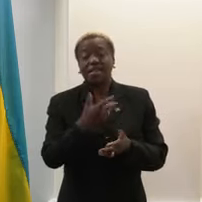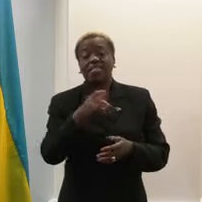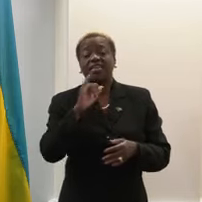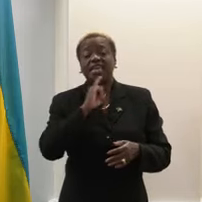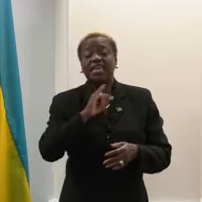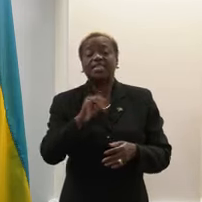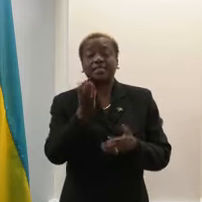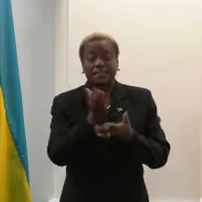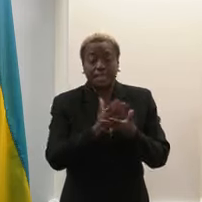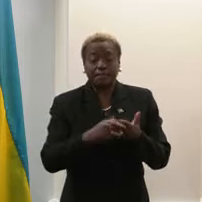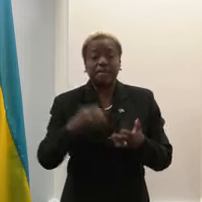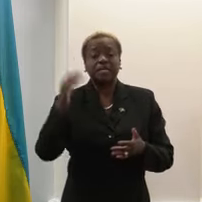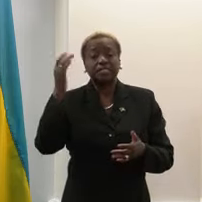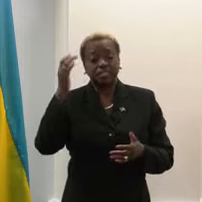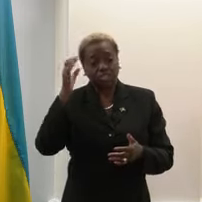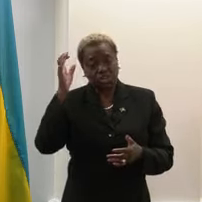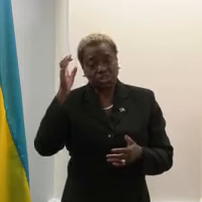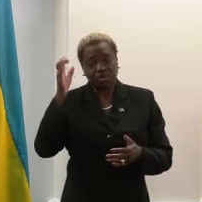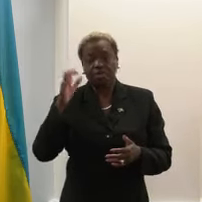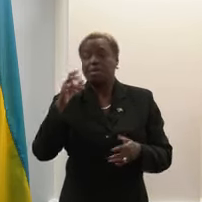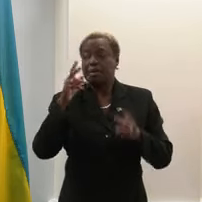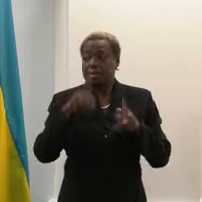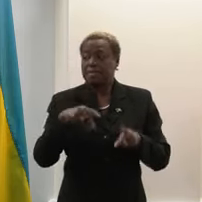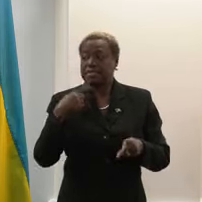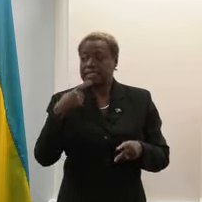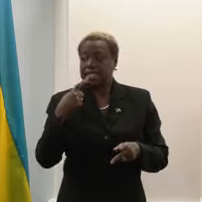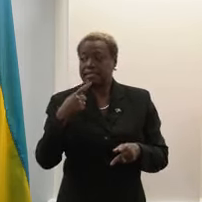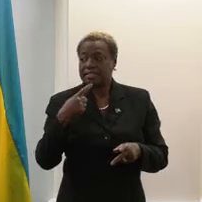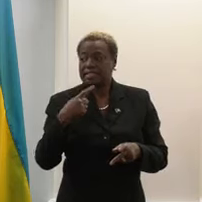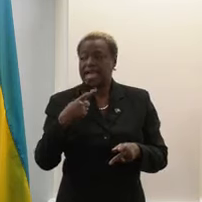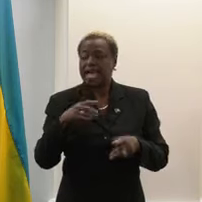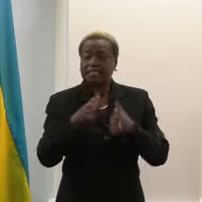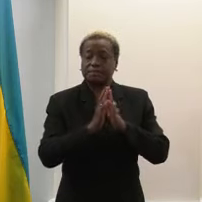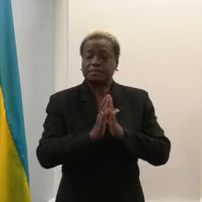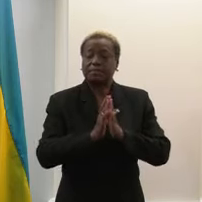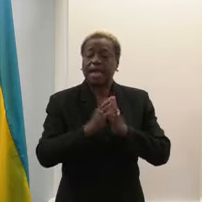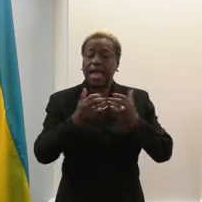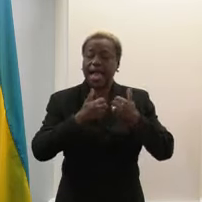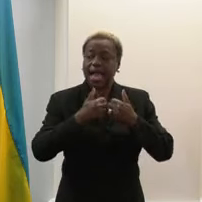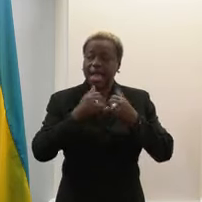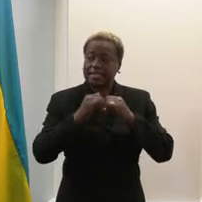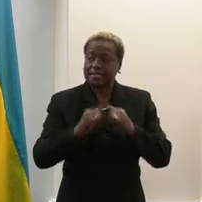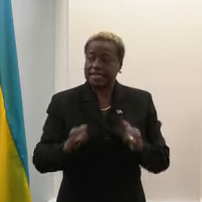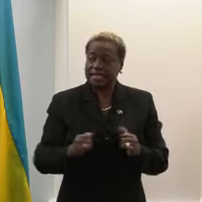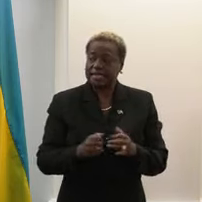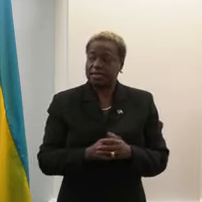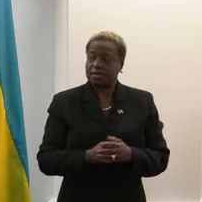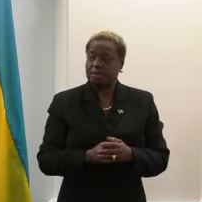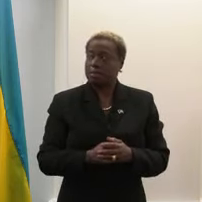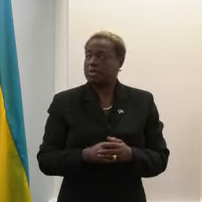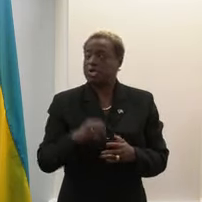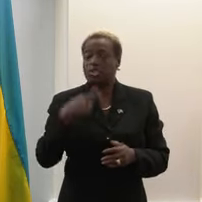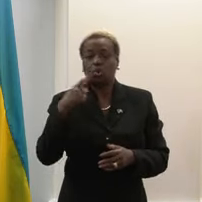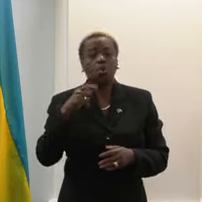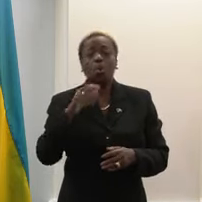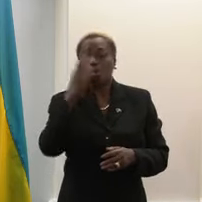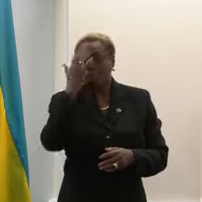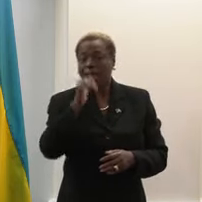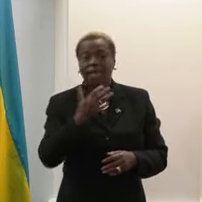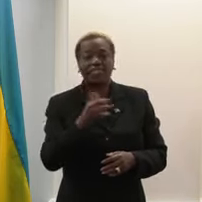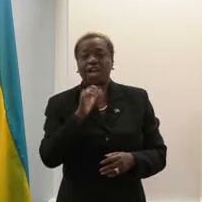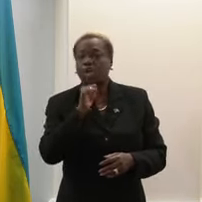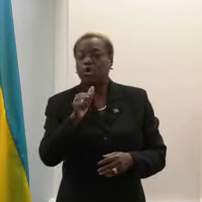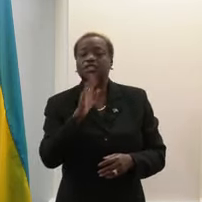just being told to, I guess, isolate, quarantine at that point, but they're not being told why they're not being tested. Okay.